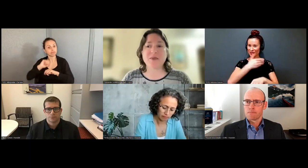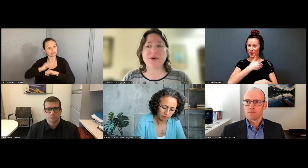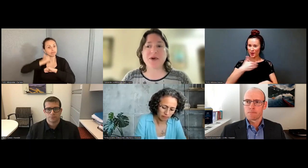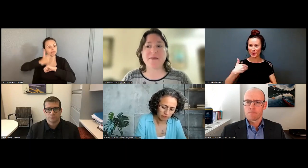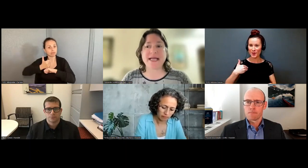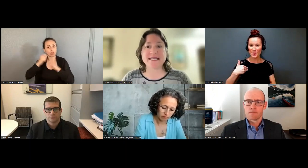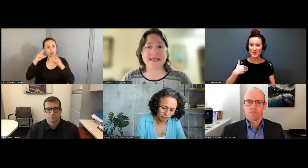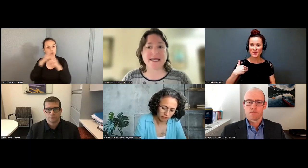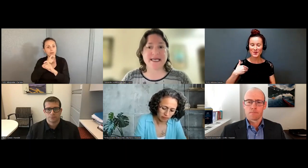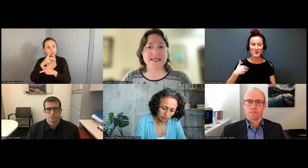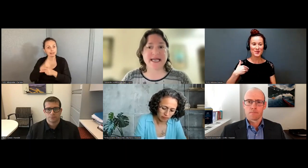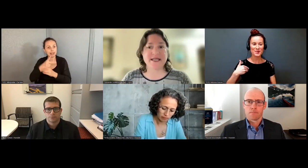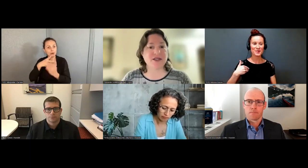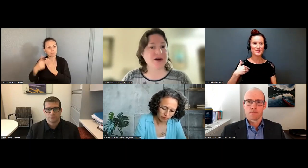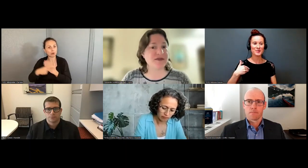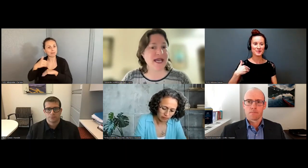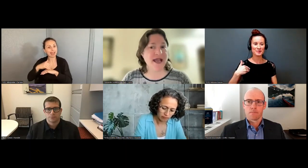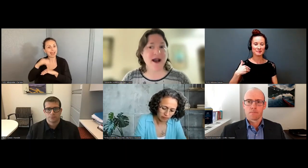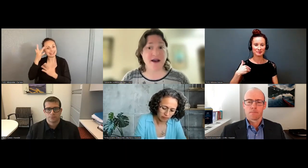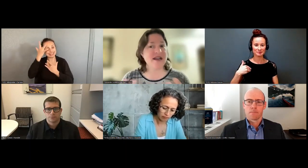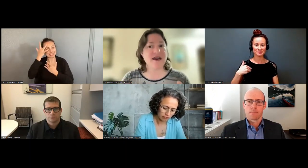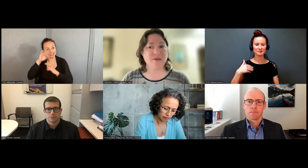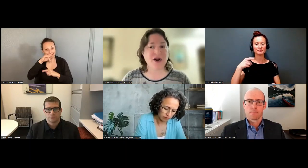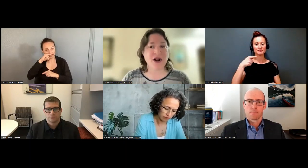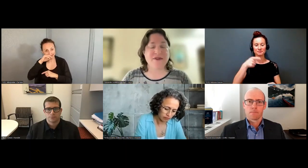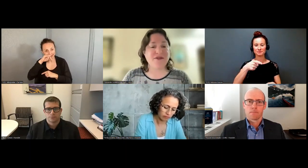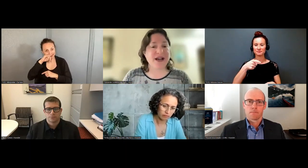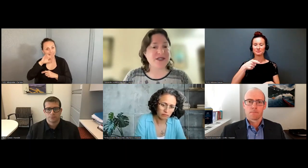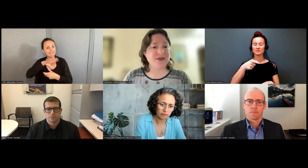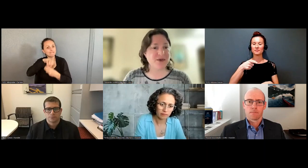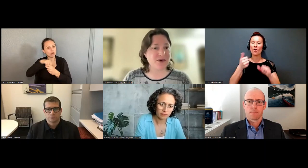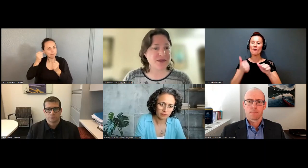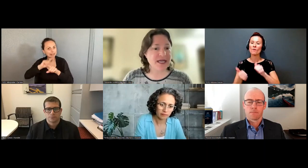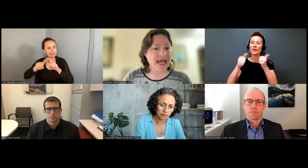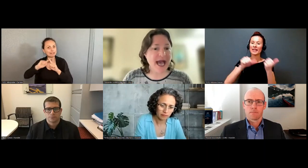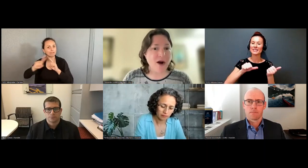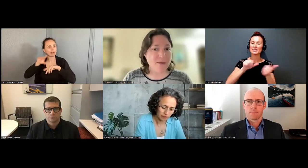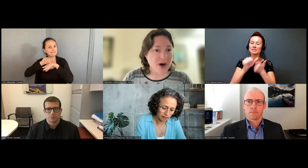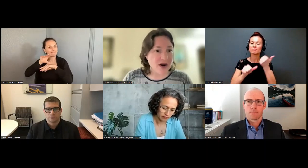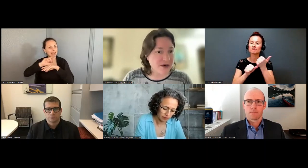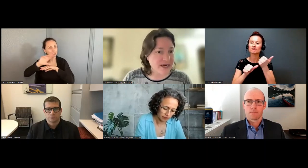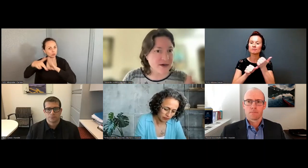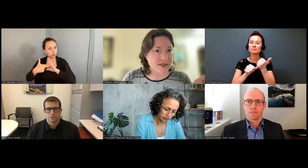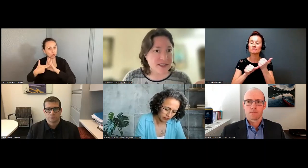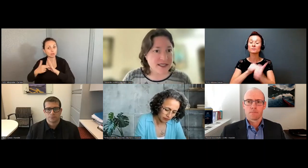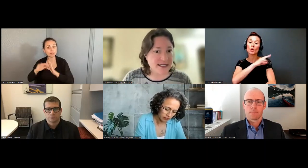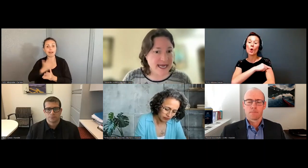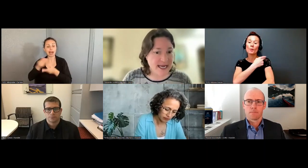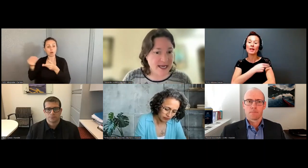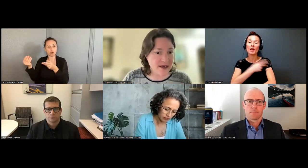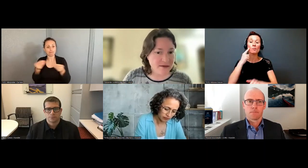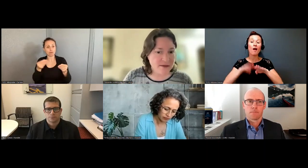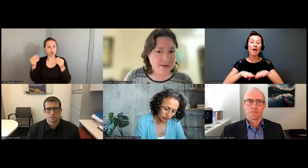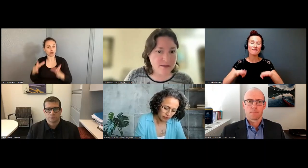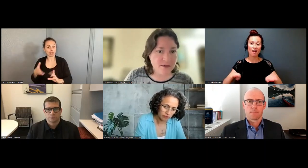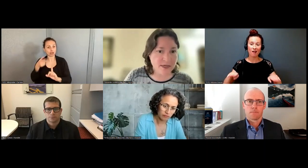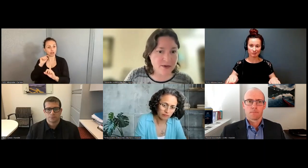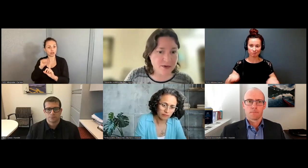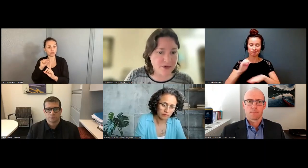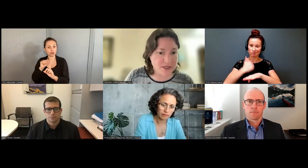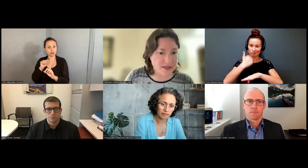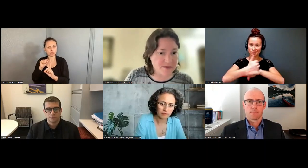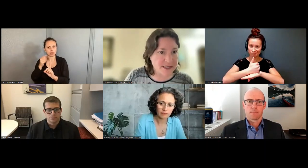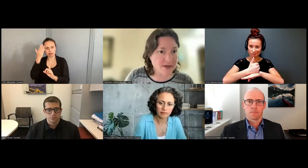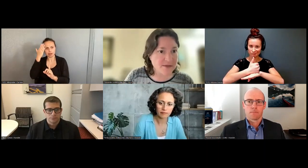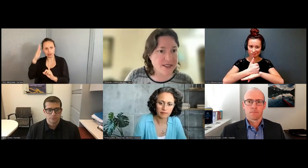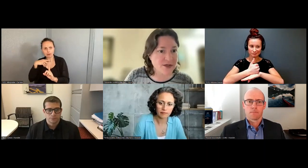complex care program at Sick Kids and serves in a number of advisory roles. Our moderator today, who I don't